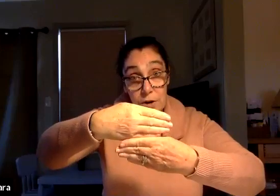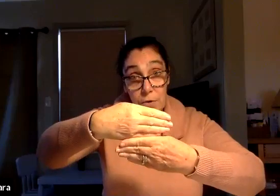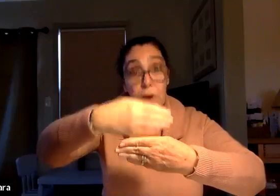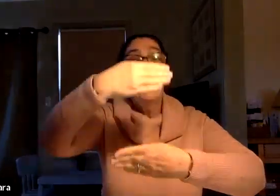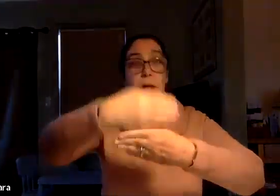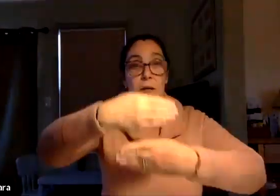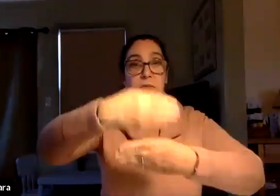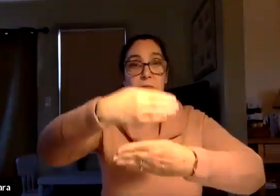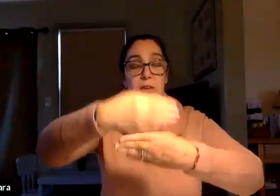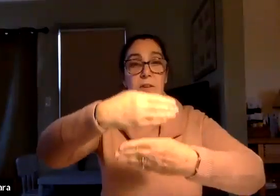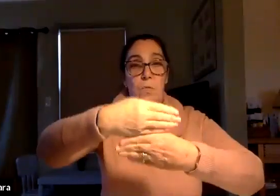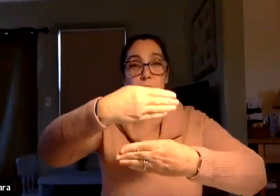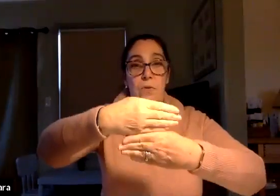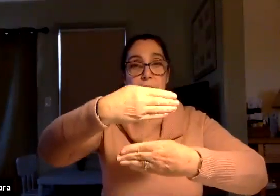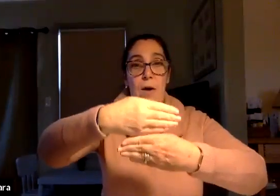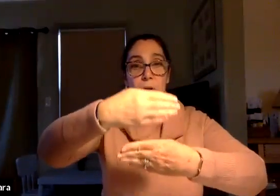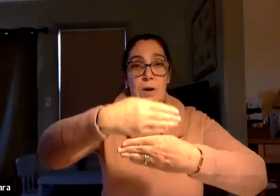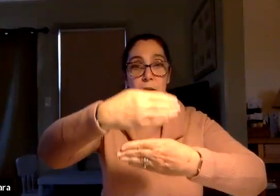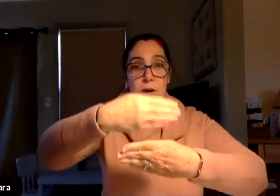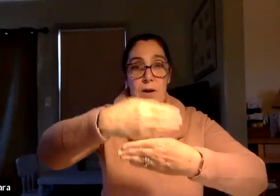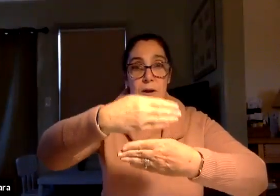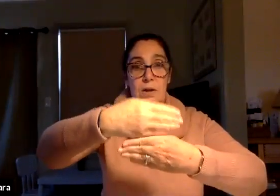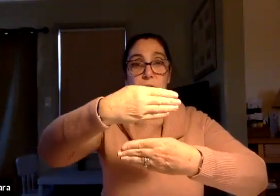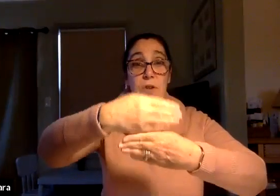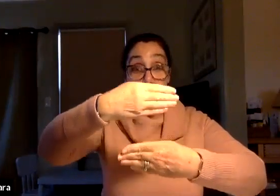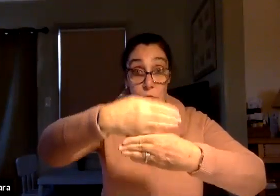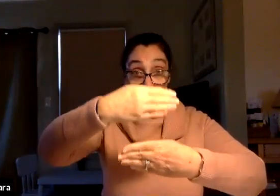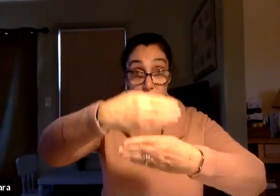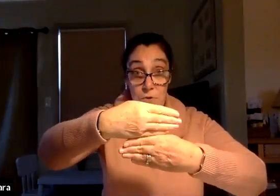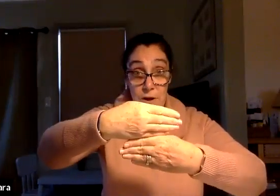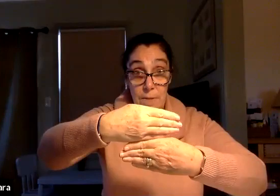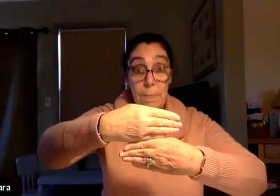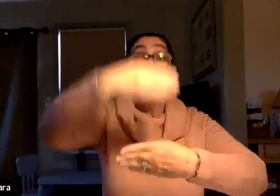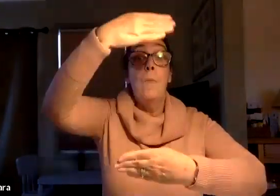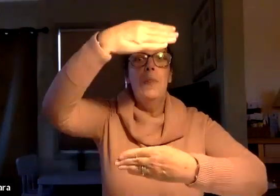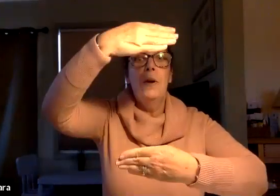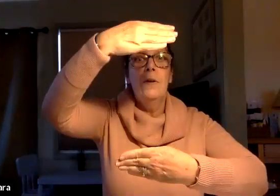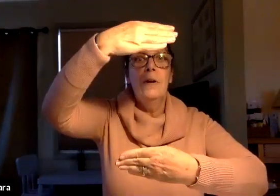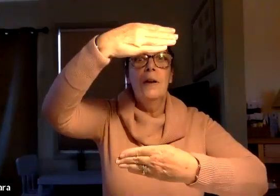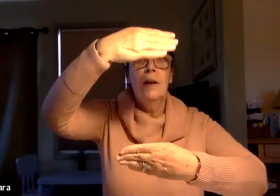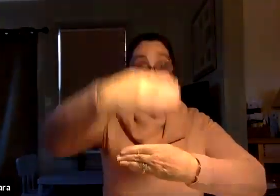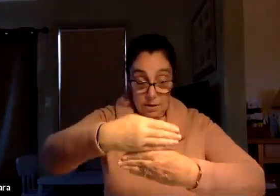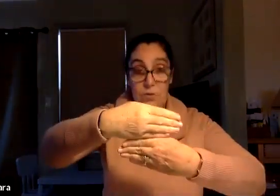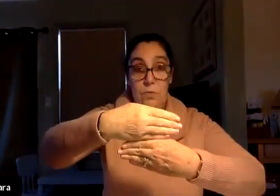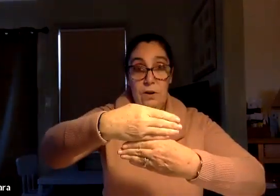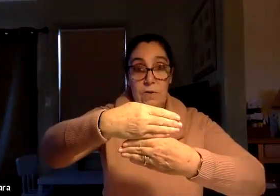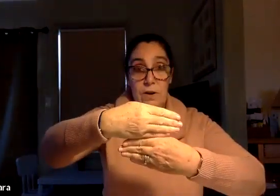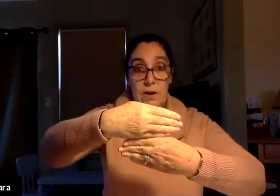window. This is a window, noun. So the noun window, open the window, close the window.